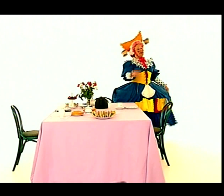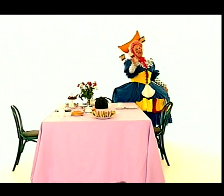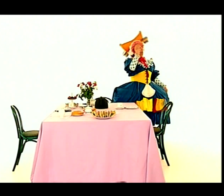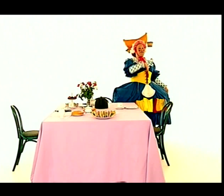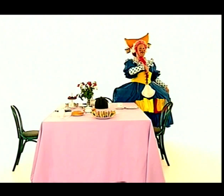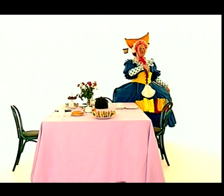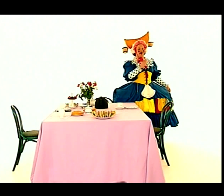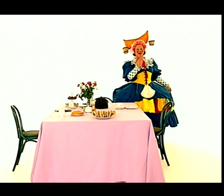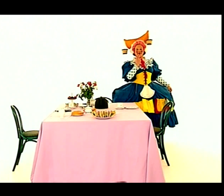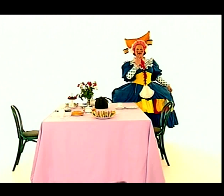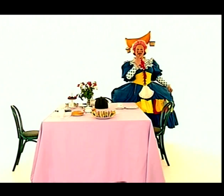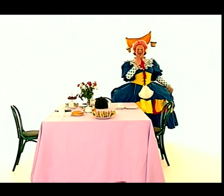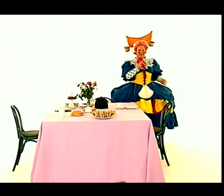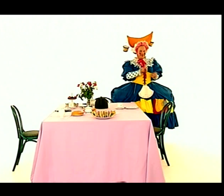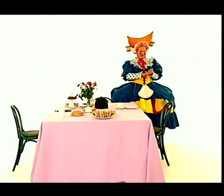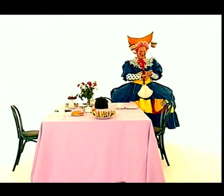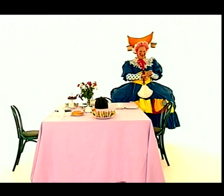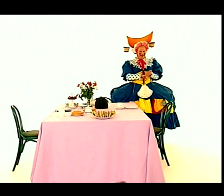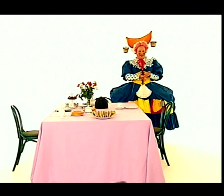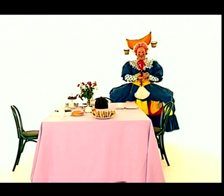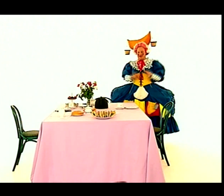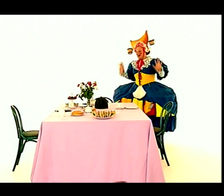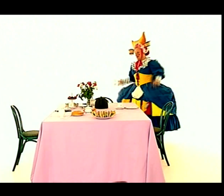Come along, Auntie Suki.